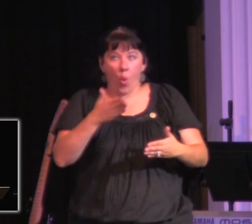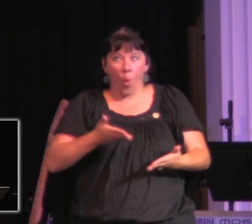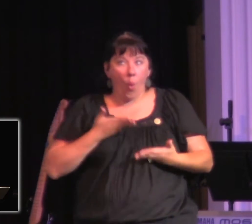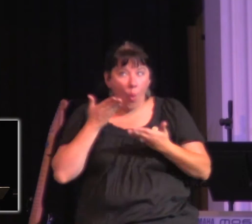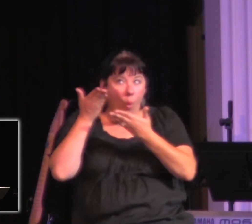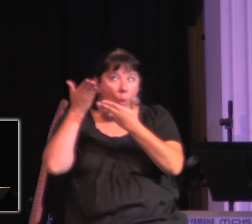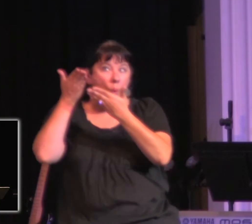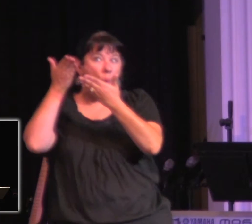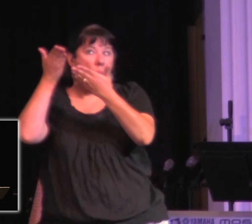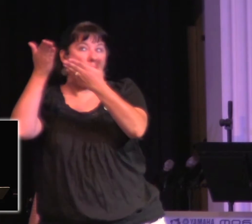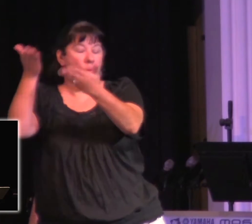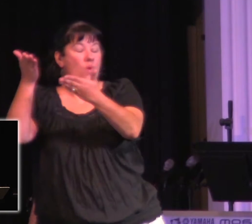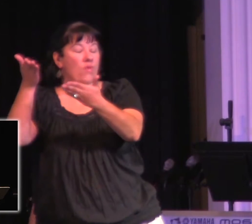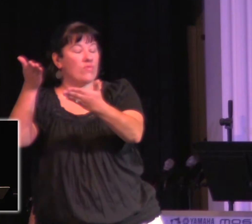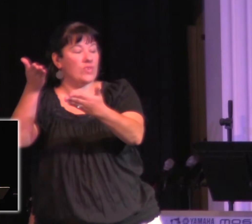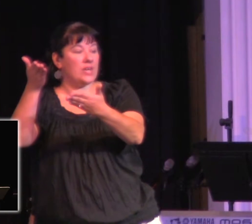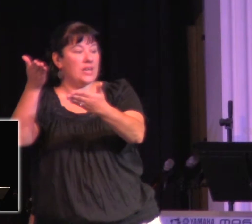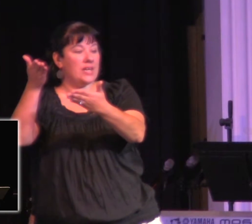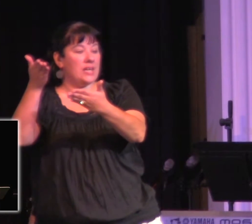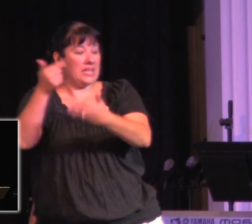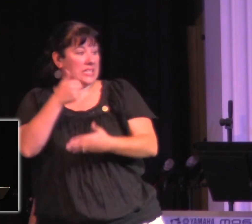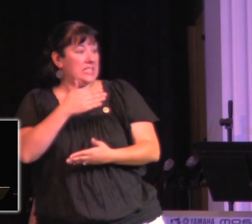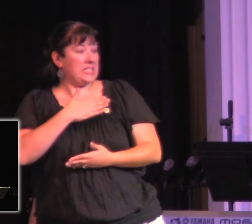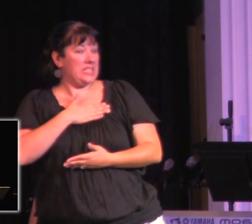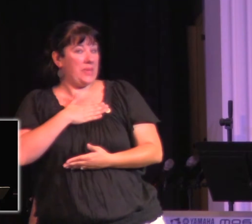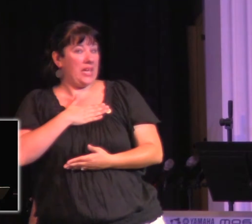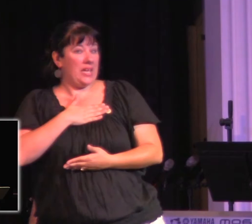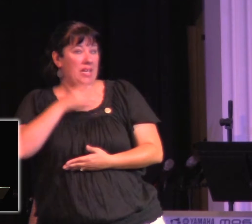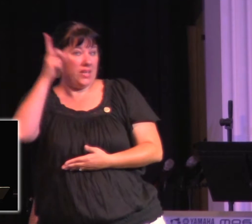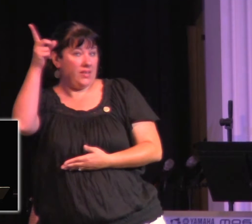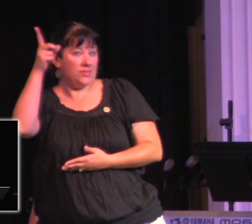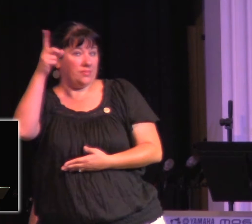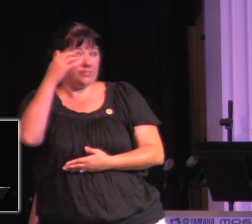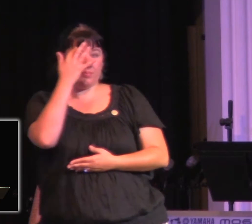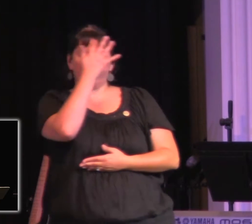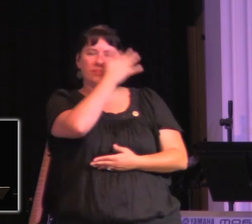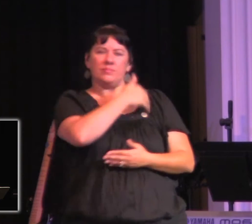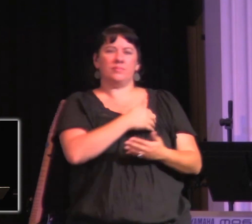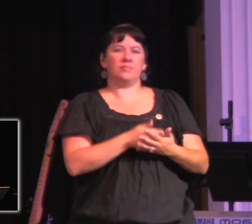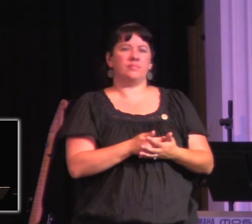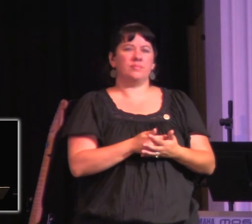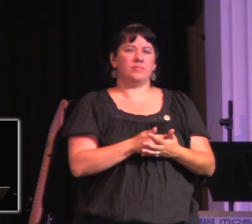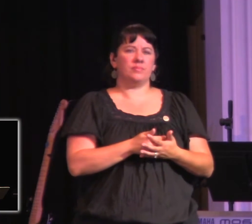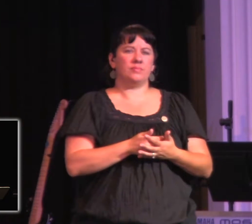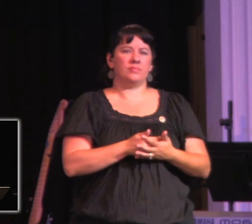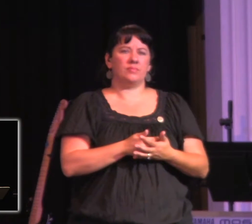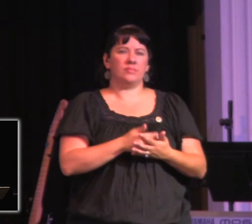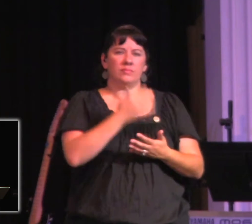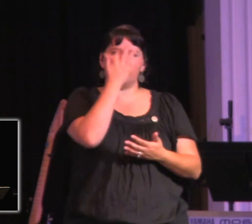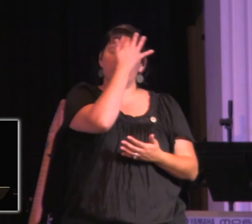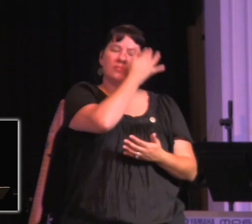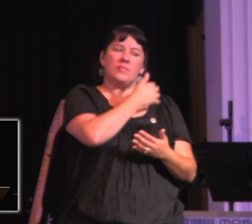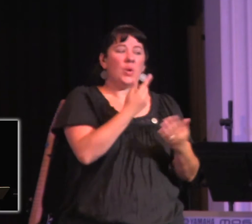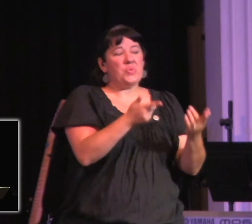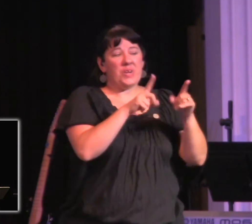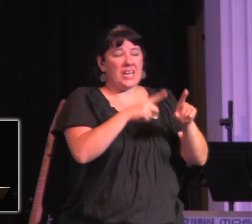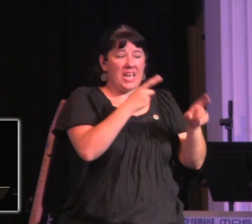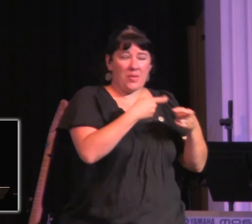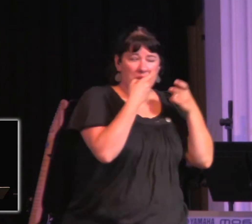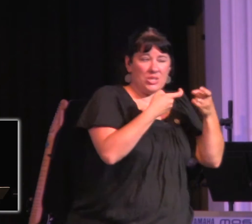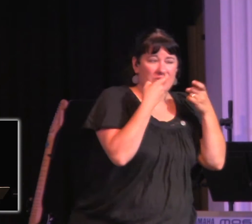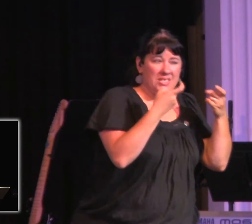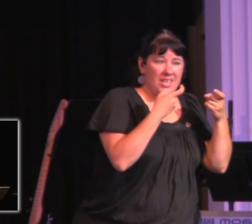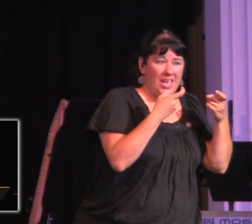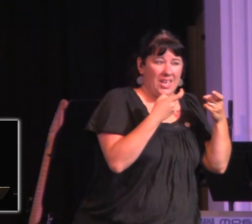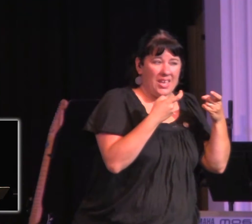righteousness. What benefit did you reap at that time from the things you are now ashamed of? Those things result in